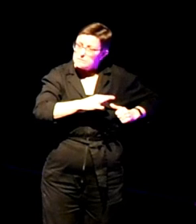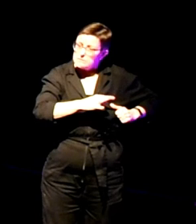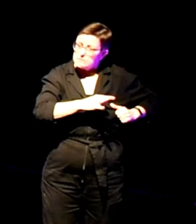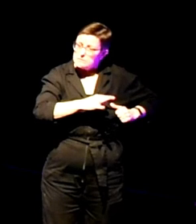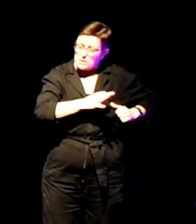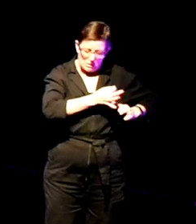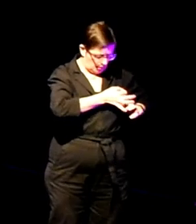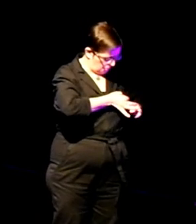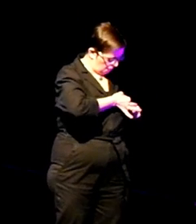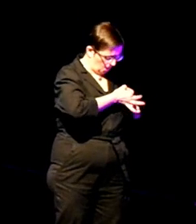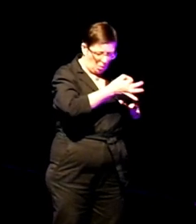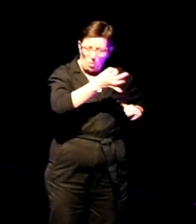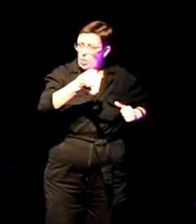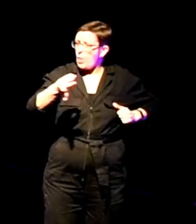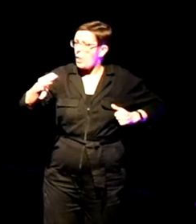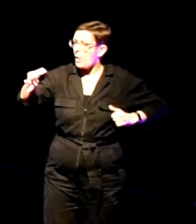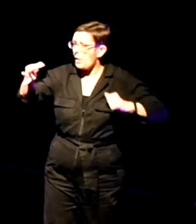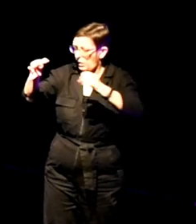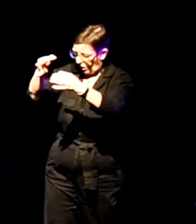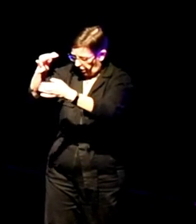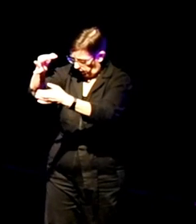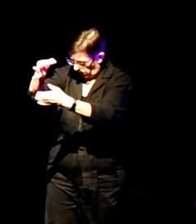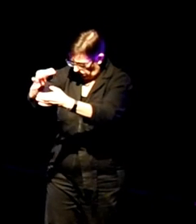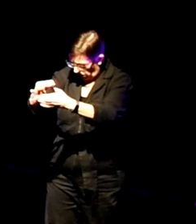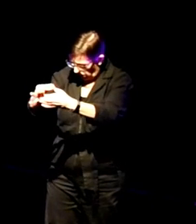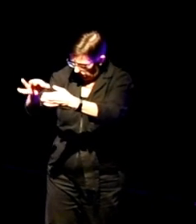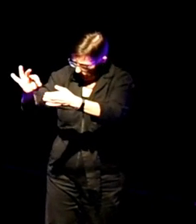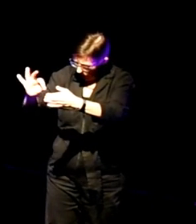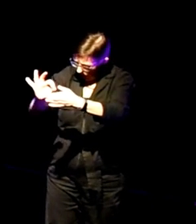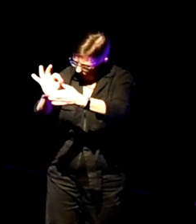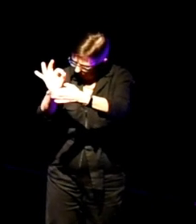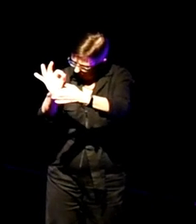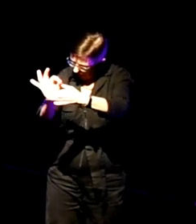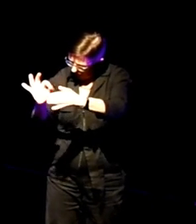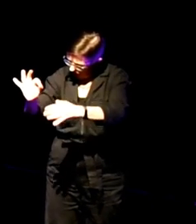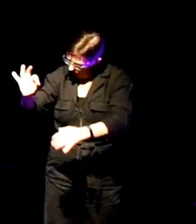mole, floating in the doctor's jar of yellow oil.